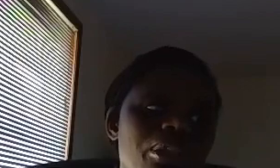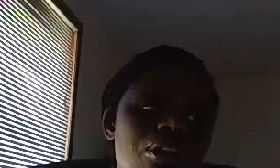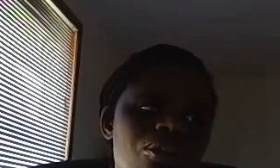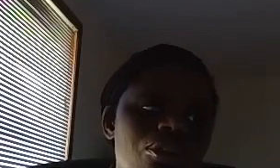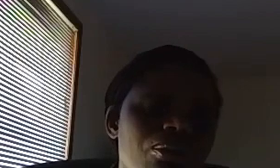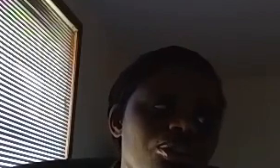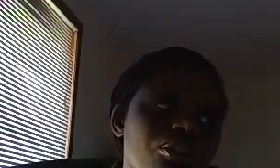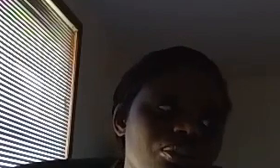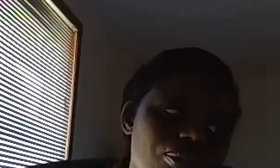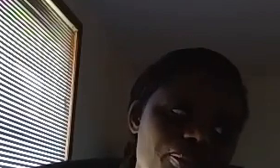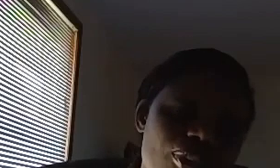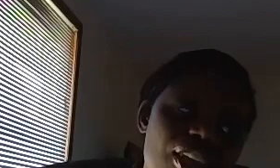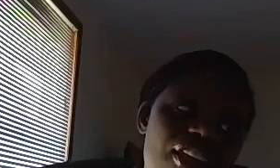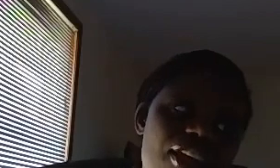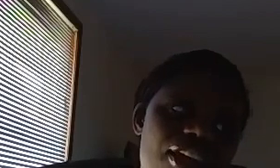to learn too.